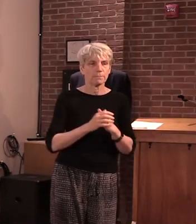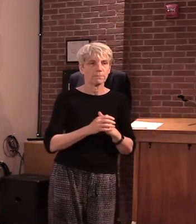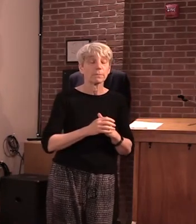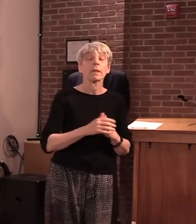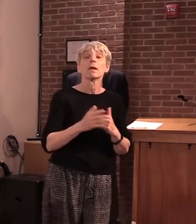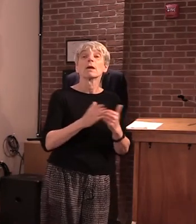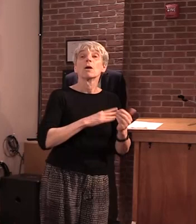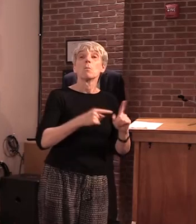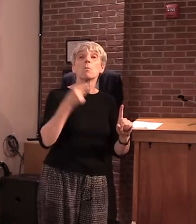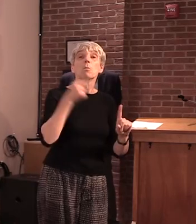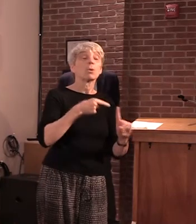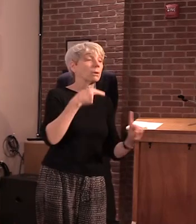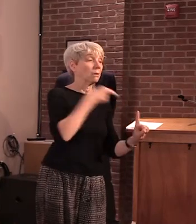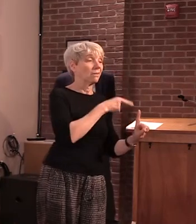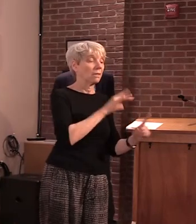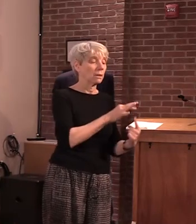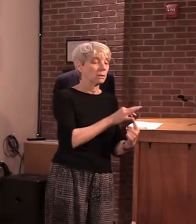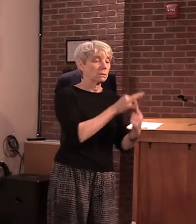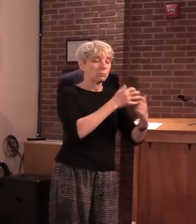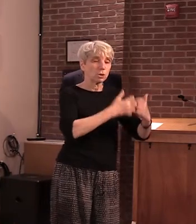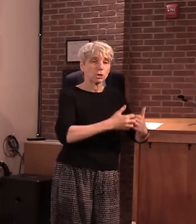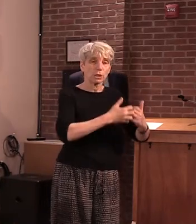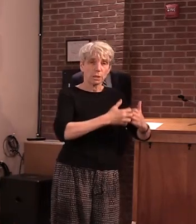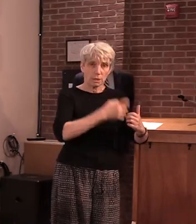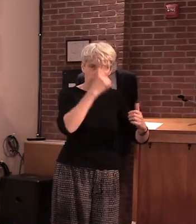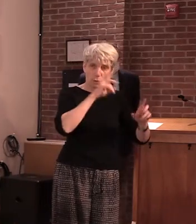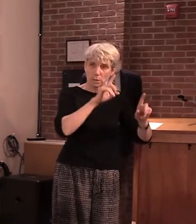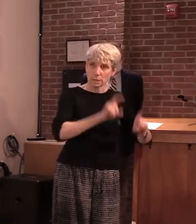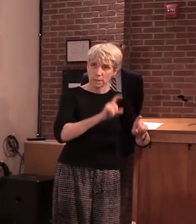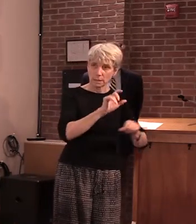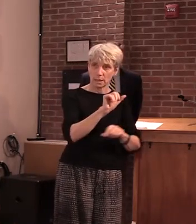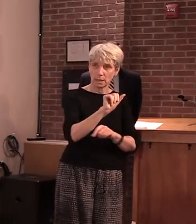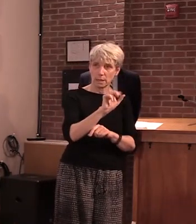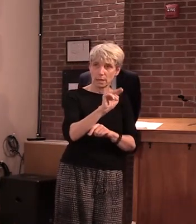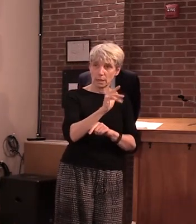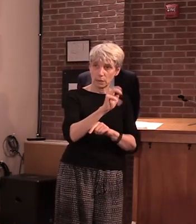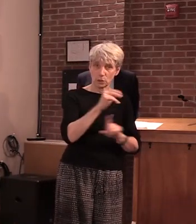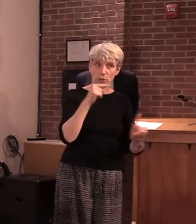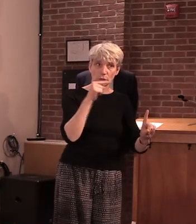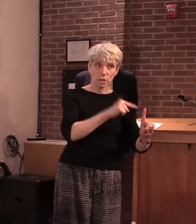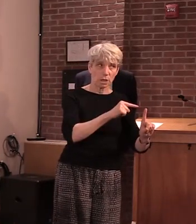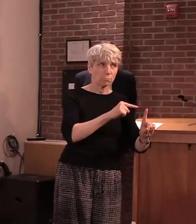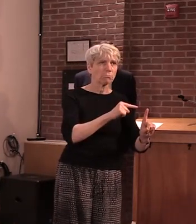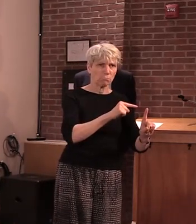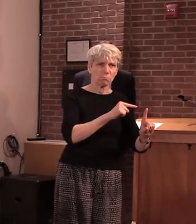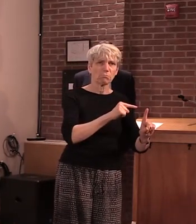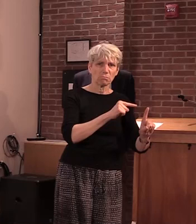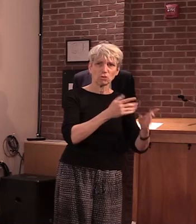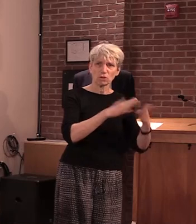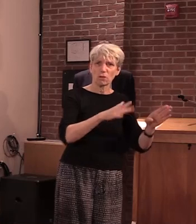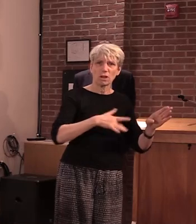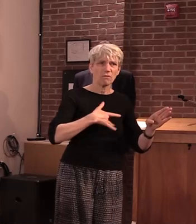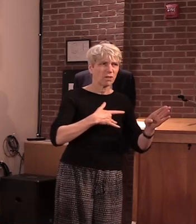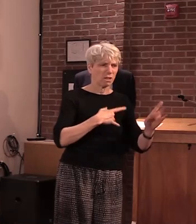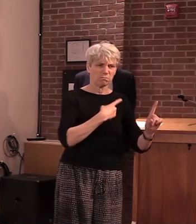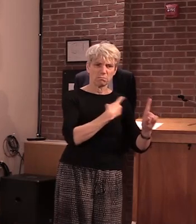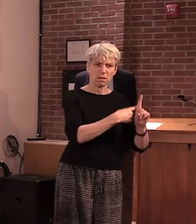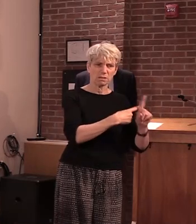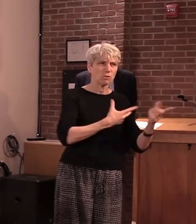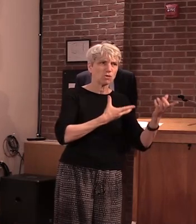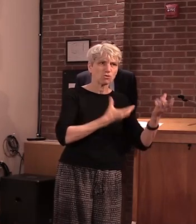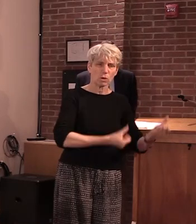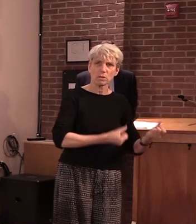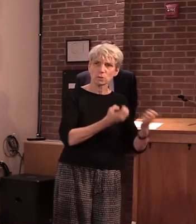machines, I again actually feel very positively about this